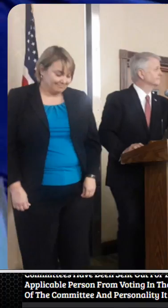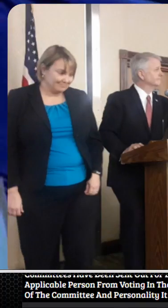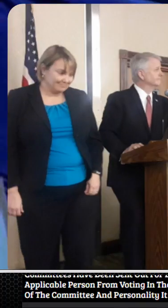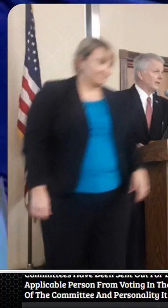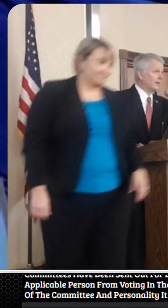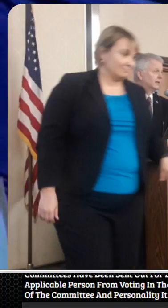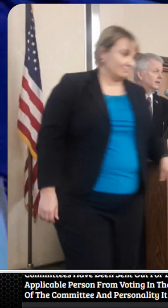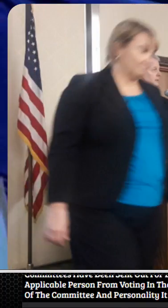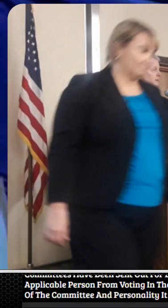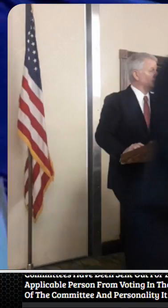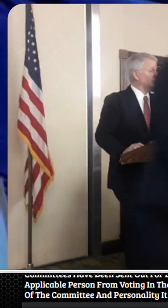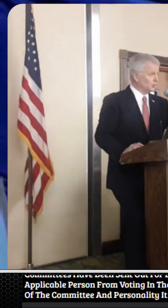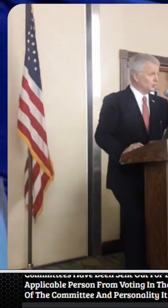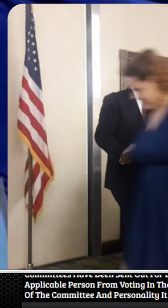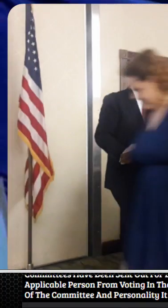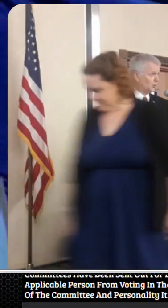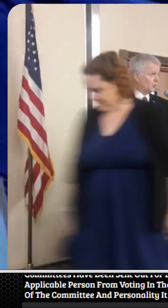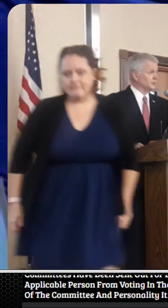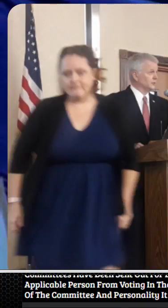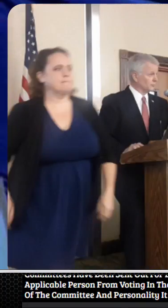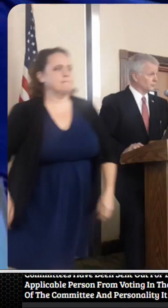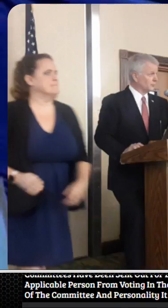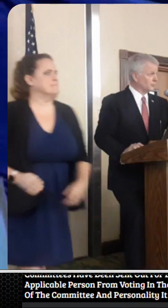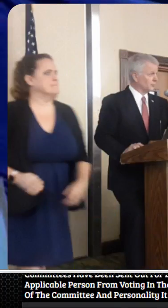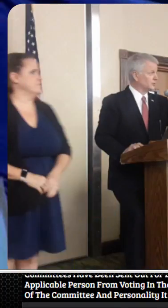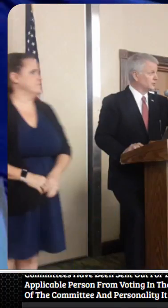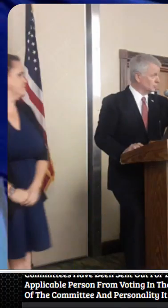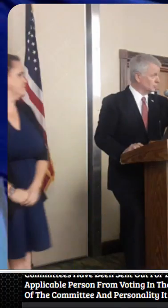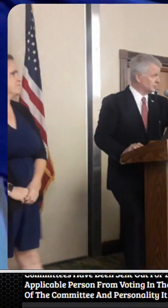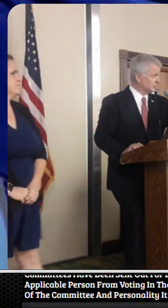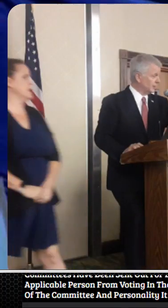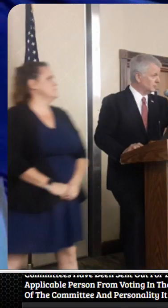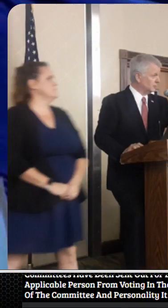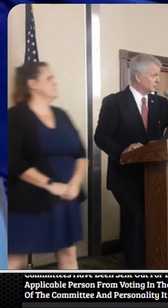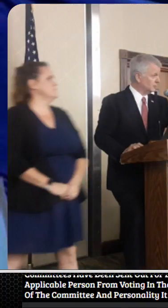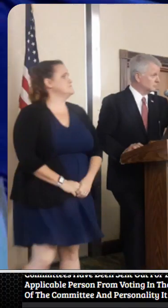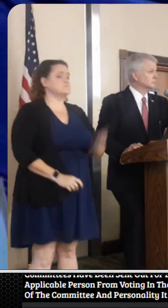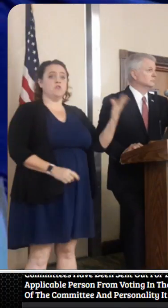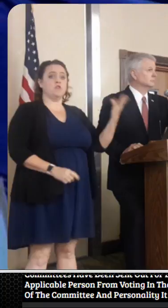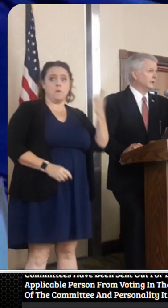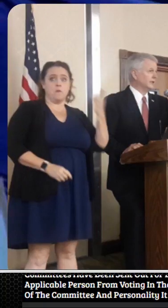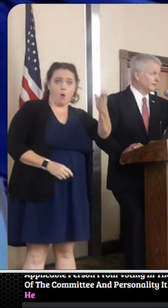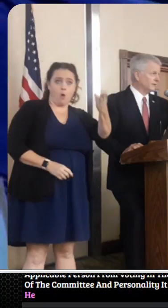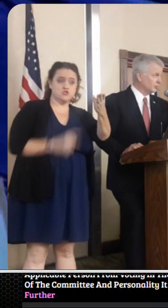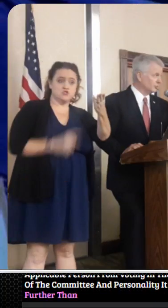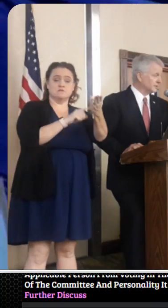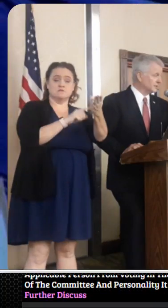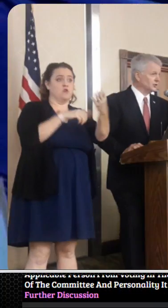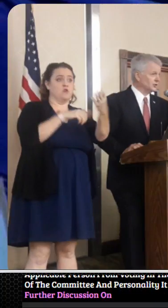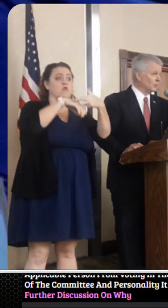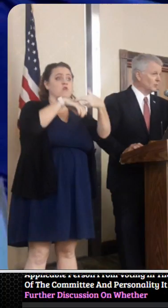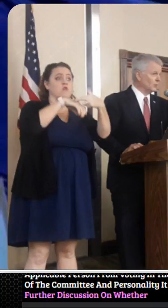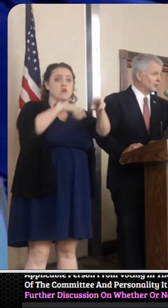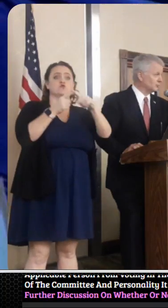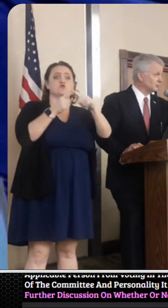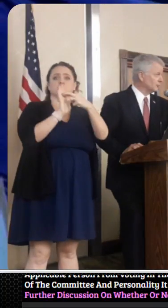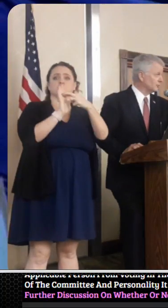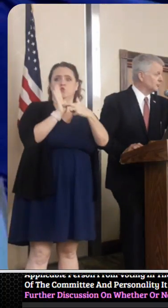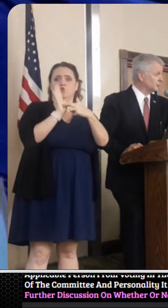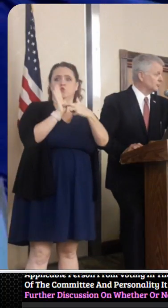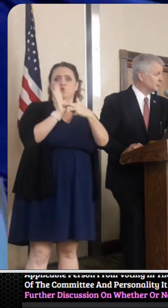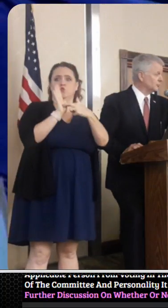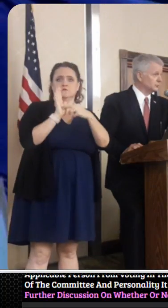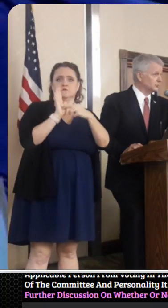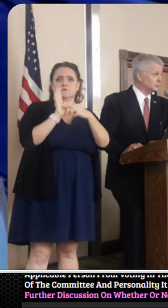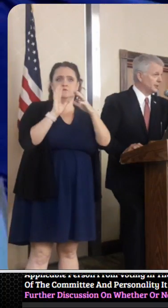Okay, so the motion on the floor is to refer this to the Rules Committee. Any further discussion on whether or not to refer it to the Rules